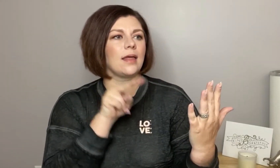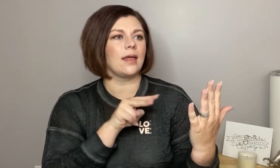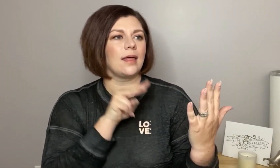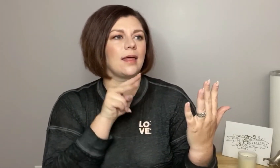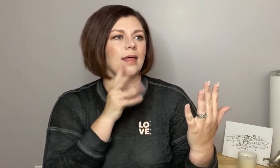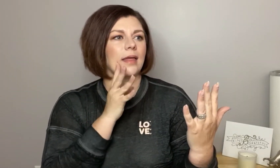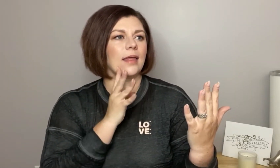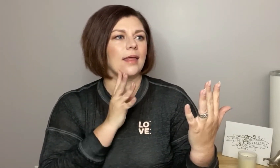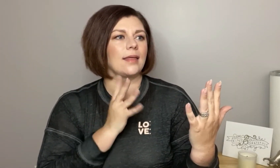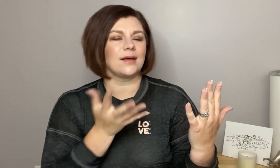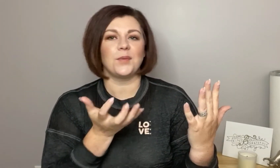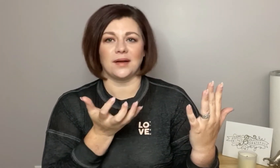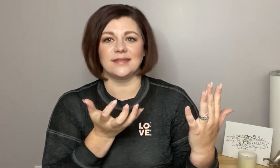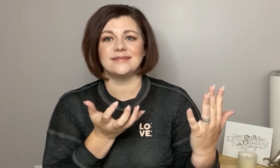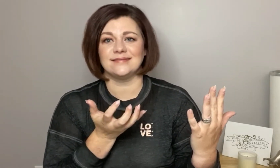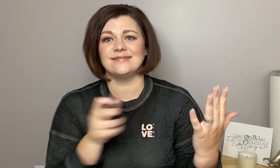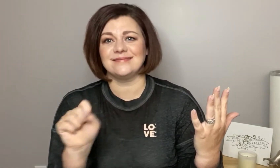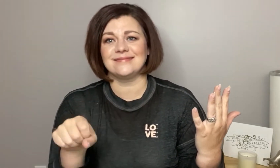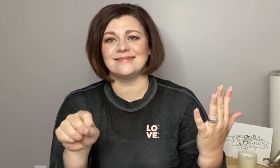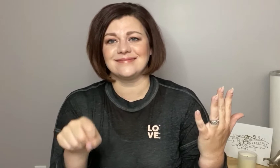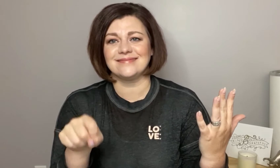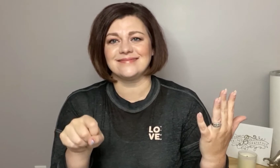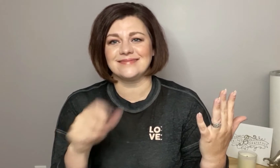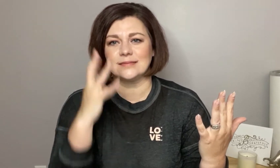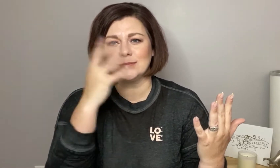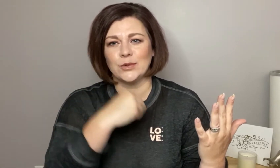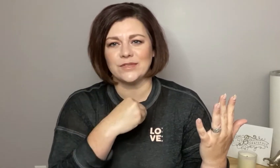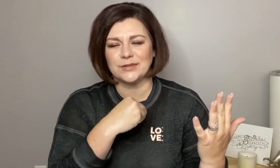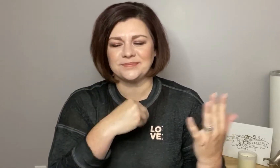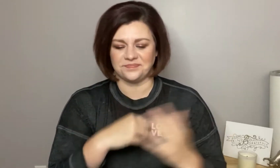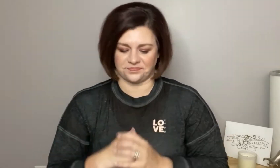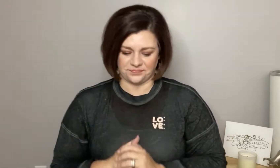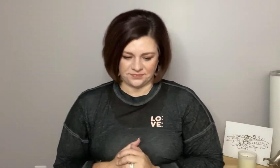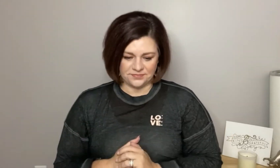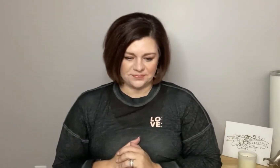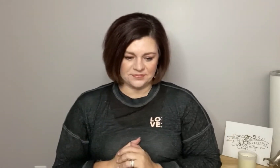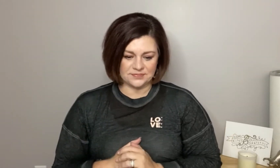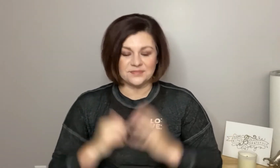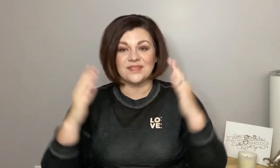away. But I would just stare at it and drool over it. It's just so beautiful.